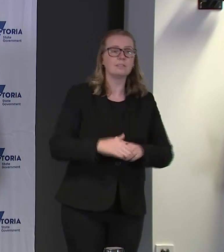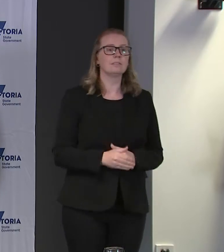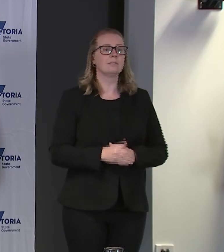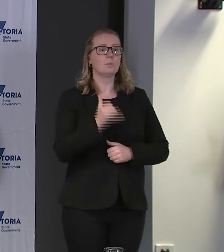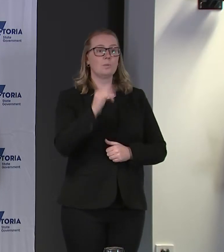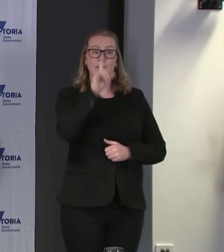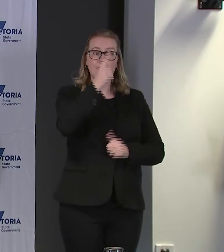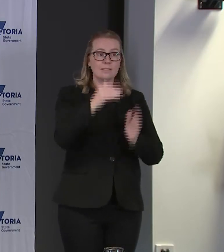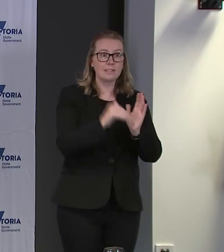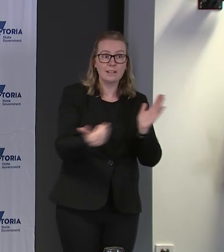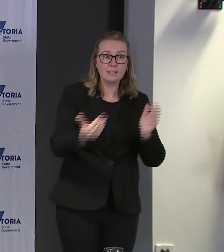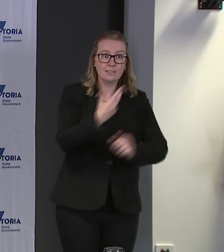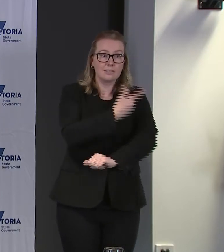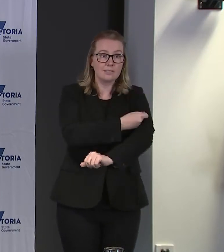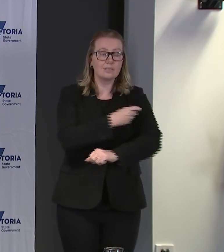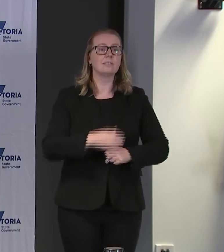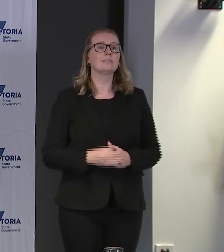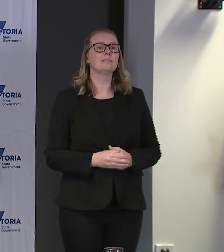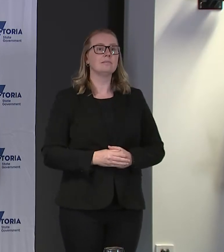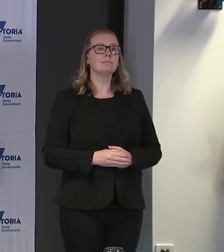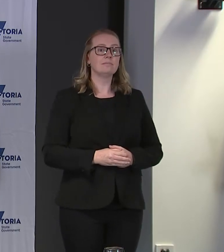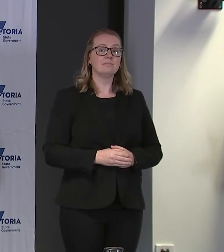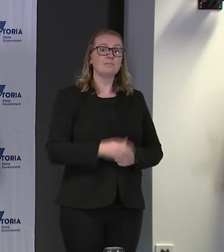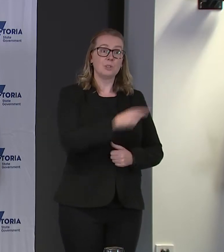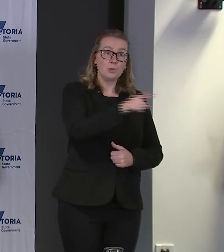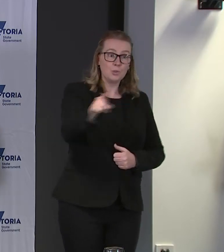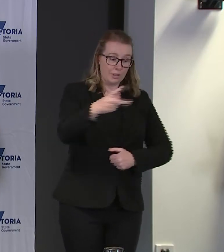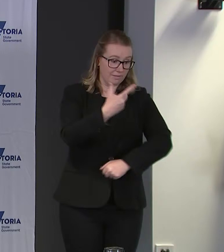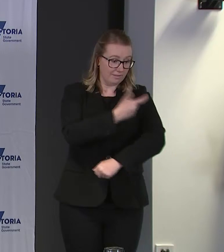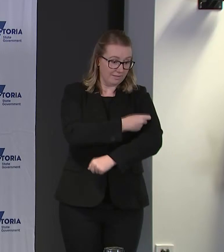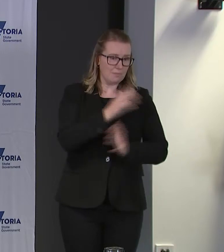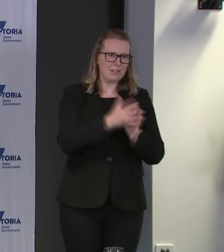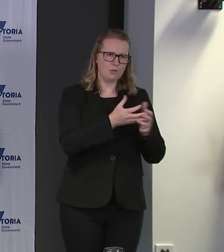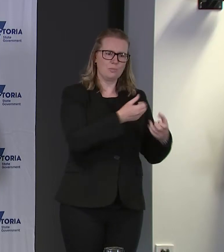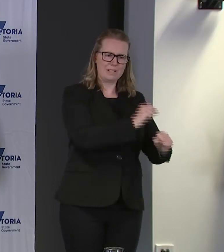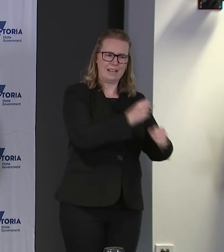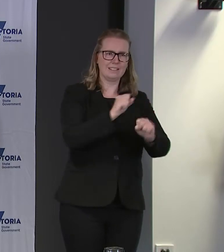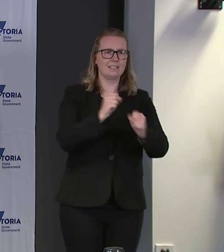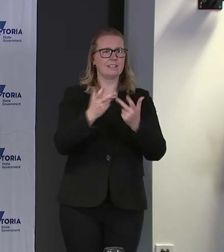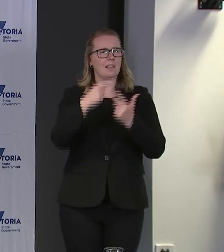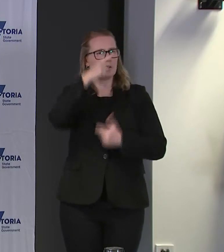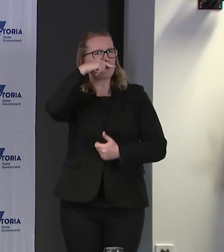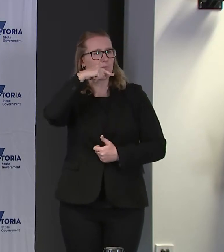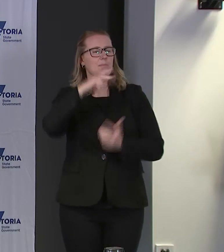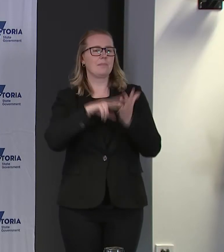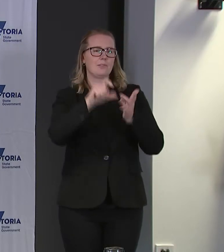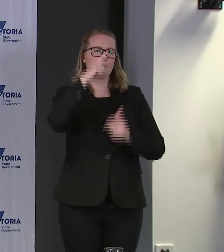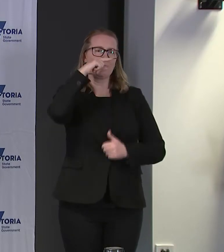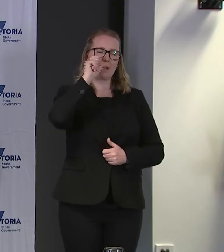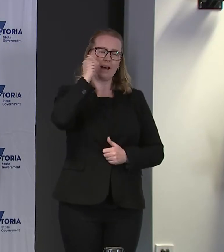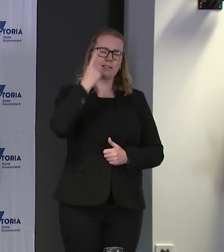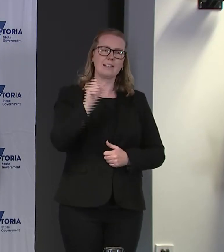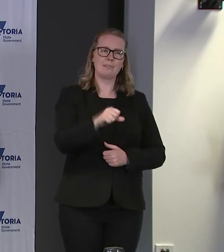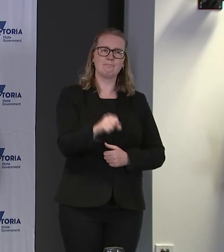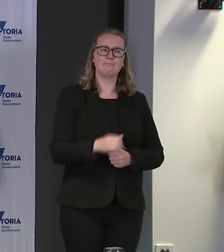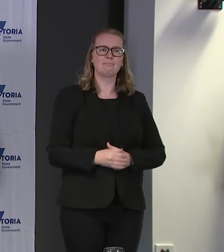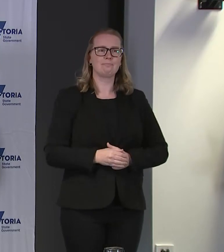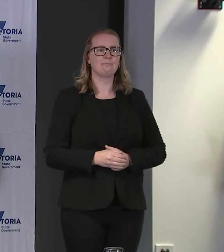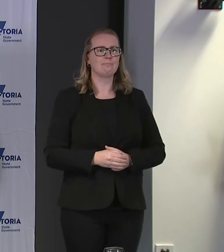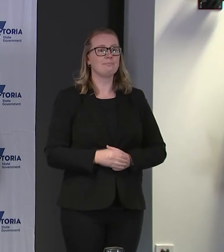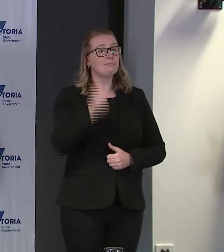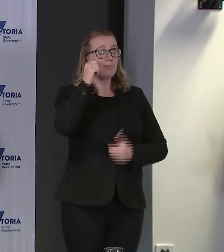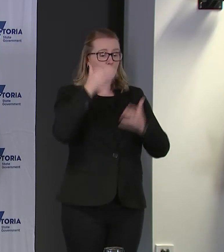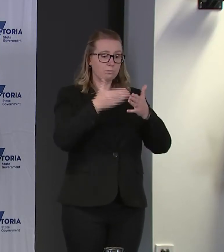right now, they will also have the relative protection of you getting the vaccine. And Victorians understand that. And then there's the broader